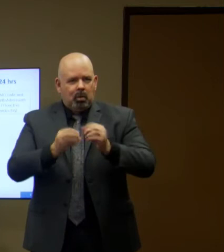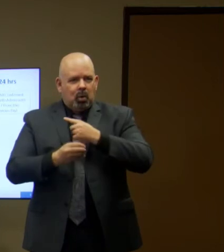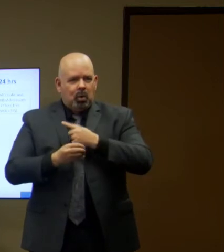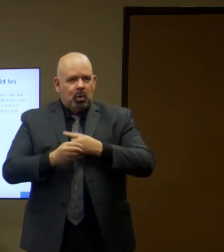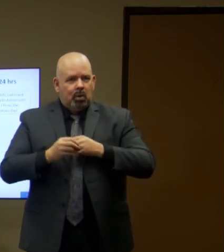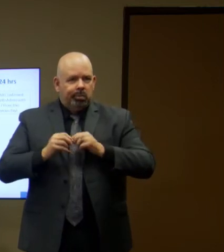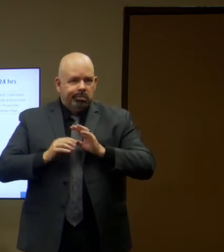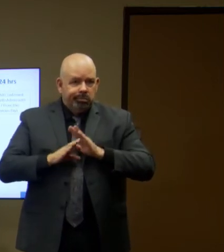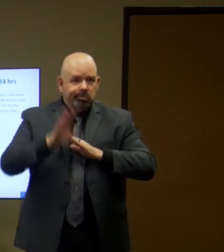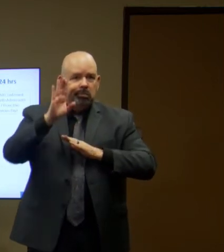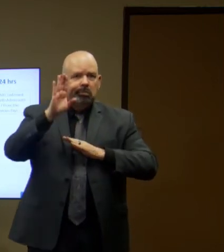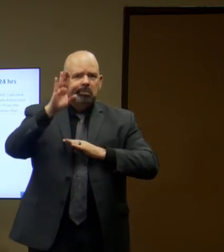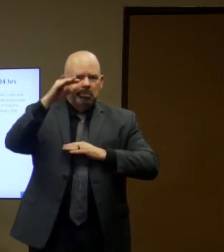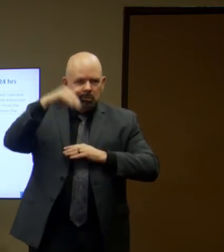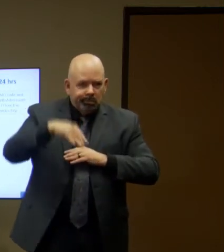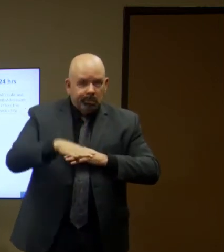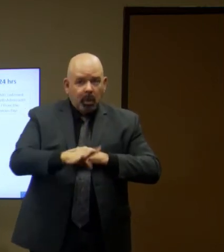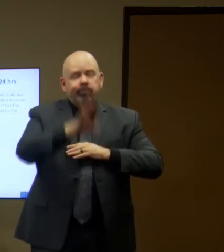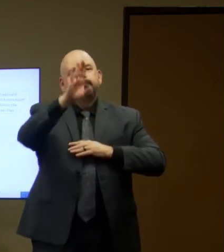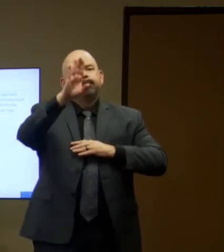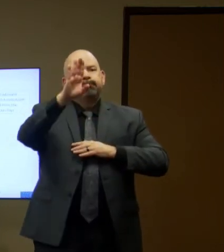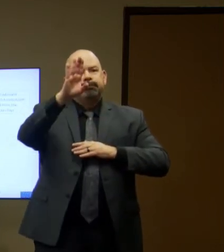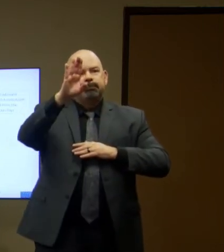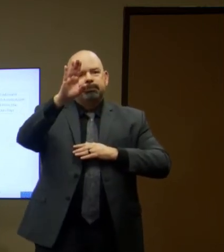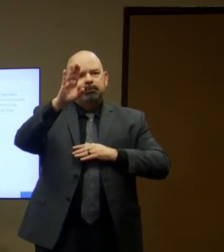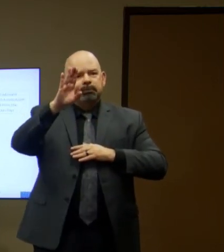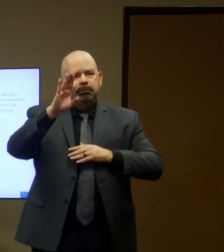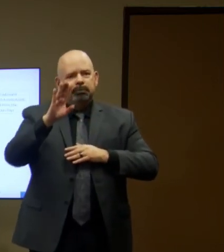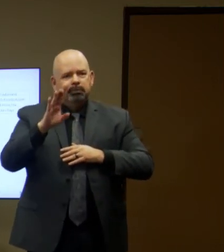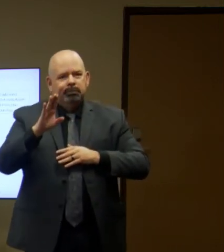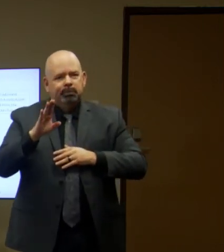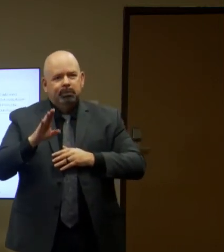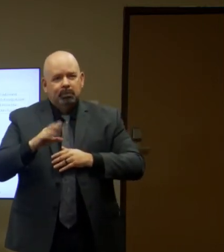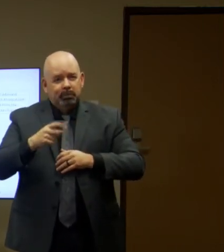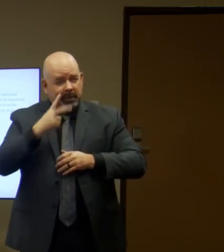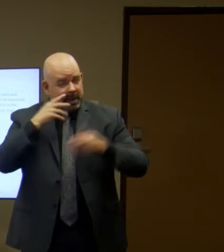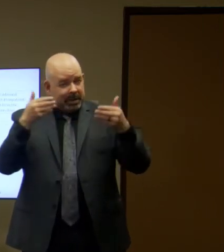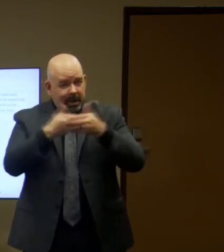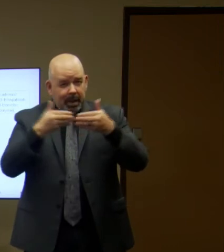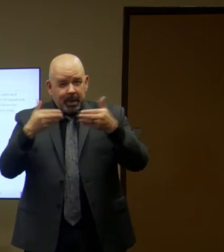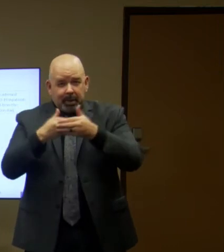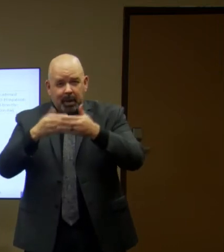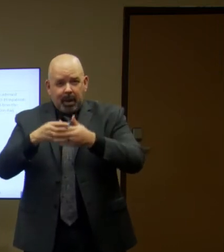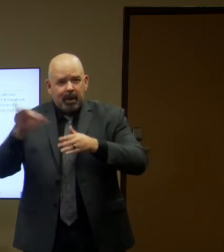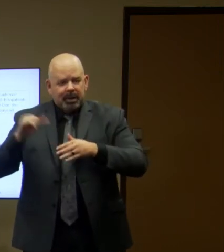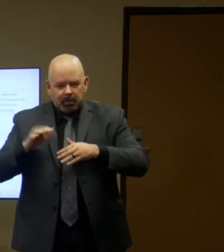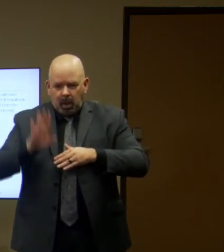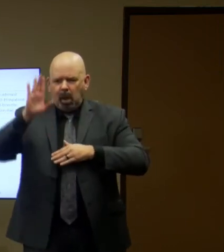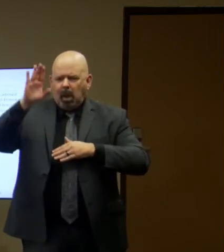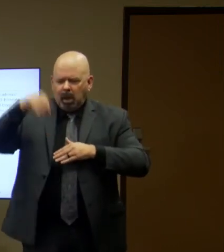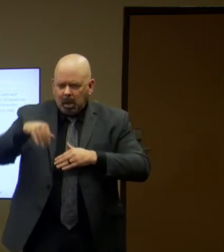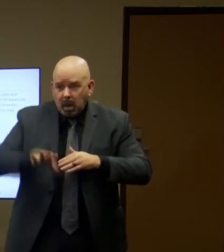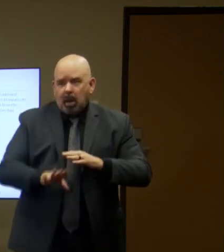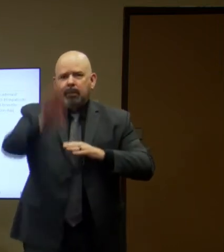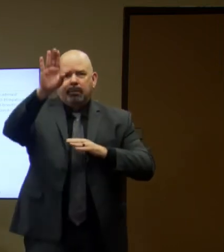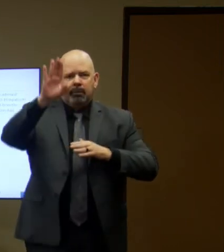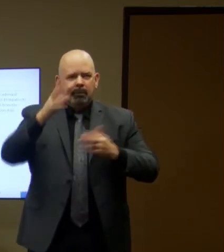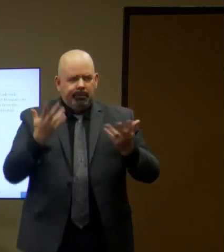indicators showing the same pattern. Next slide. This is the hospital occupancy. And so,